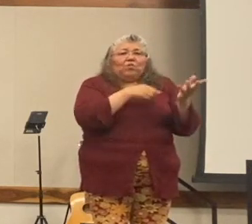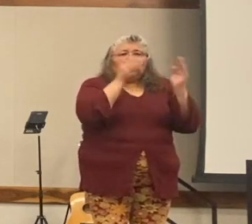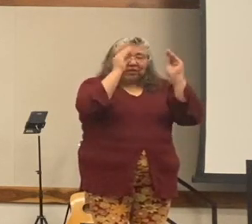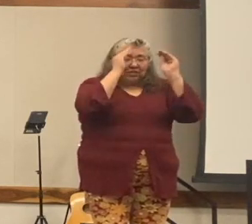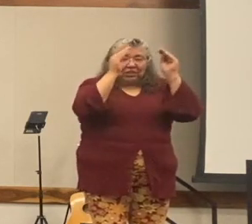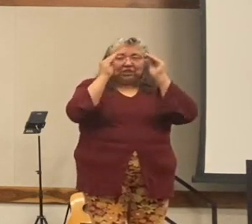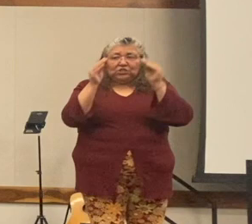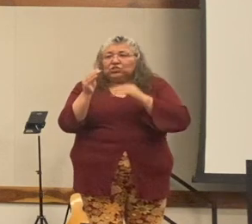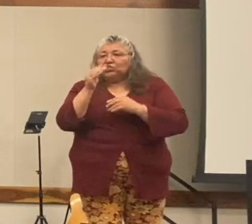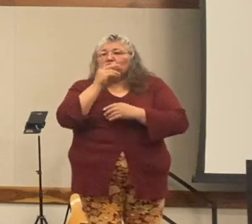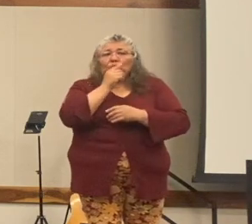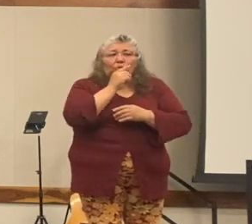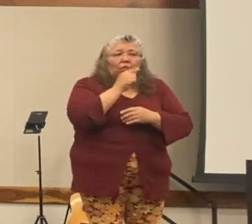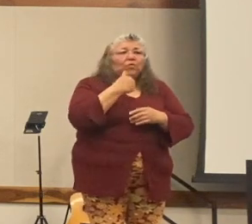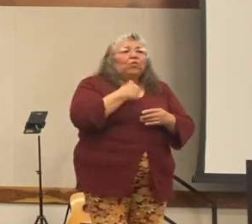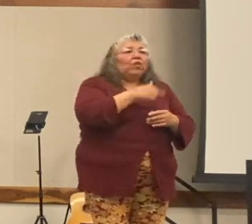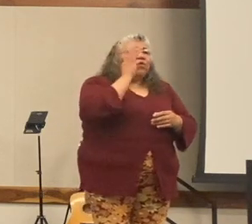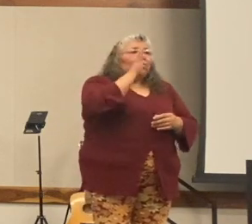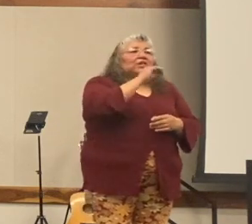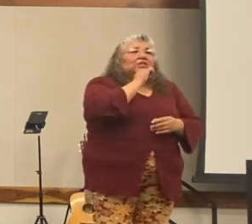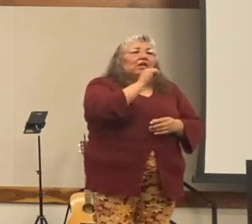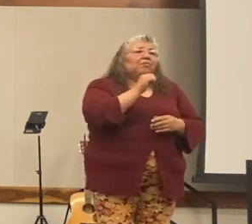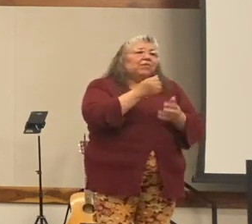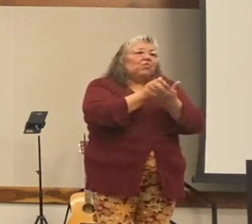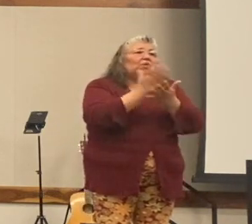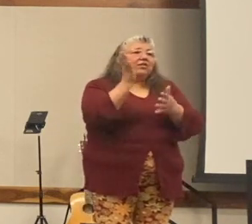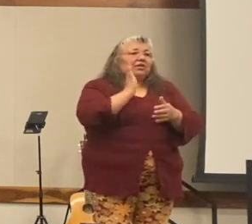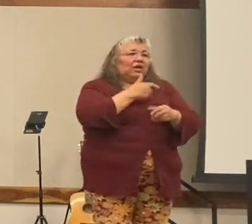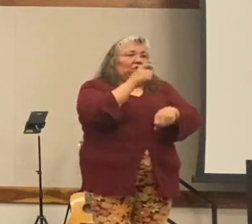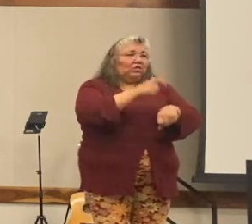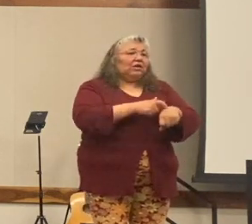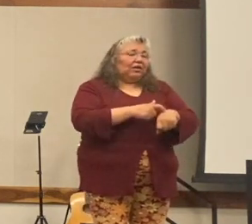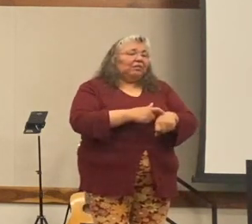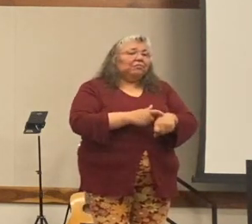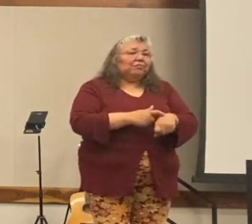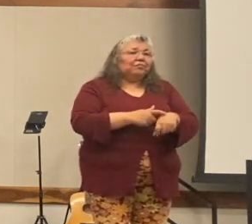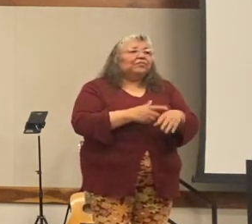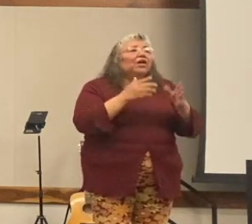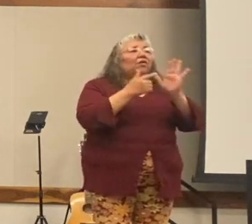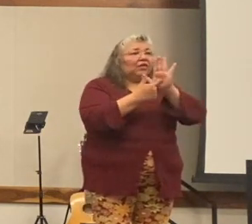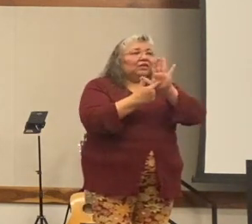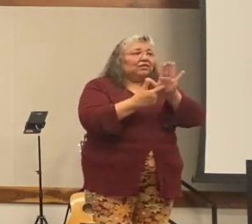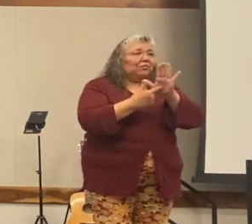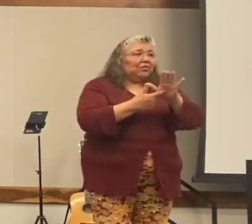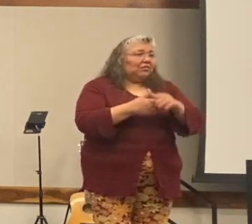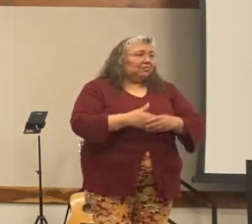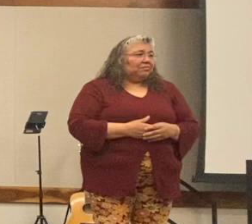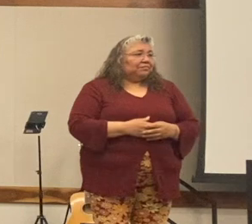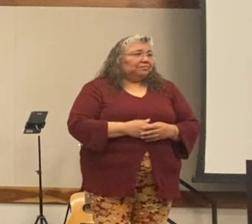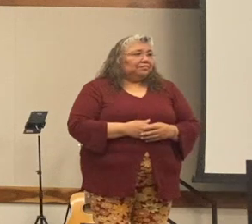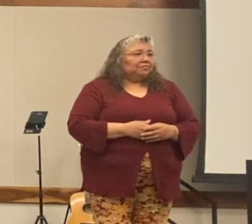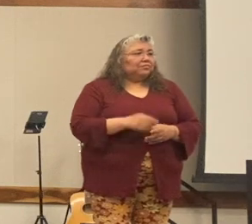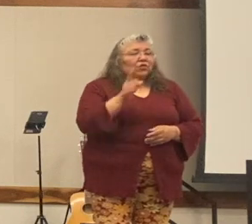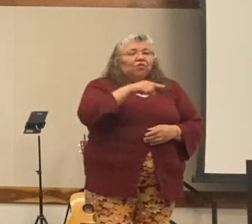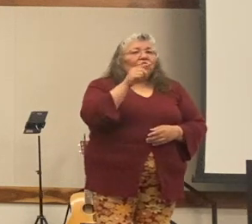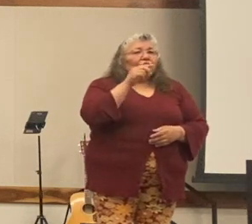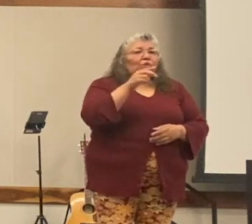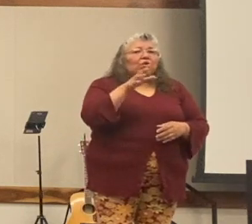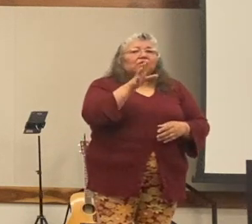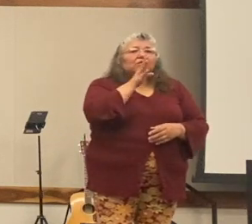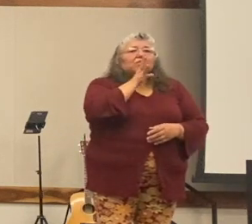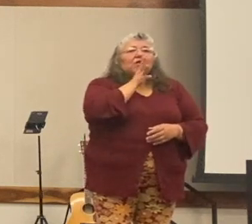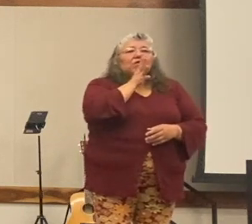to whom so that we will not be wasting our time. Let me give you an example. Have you ever spoke